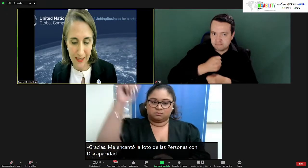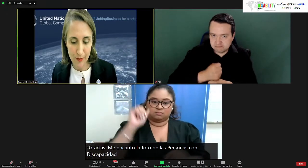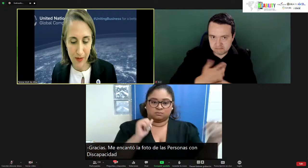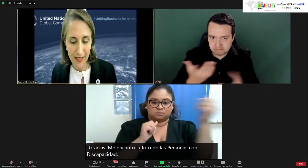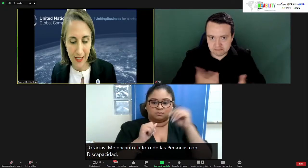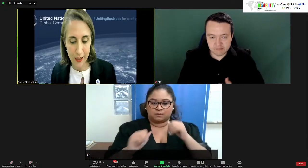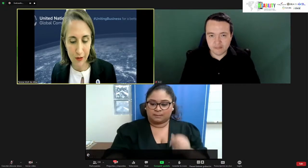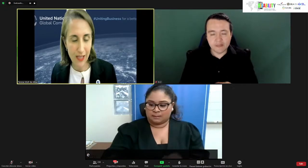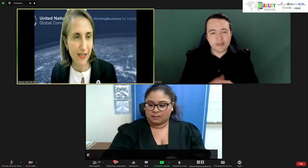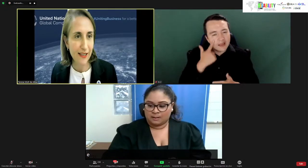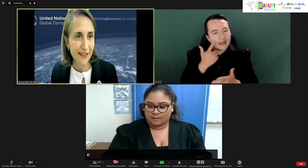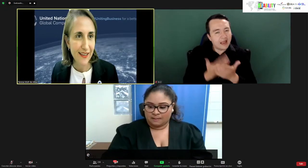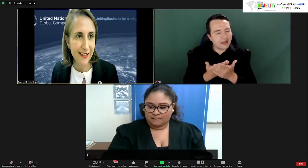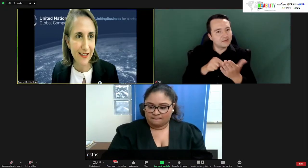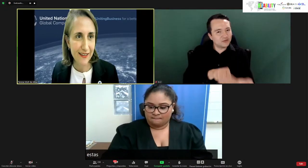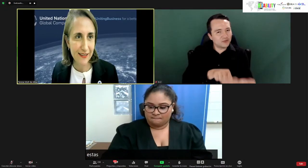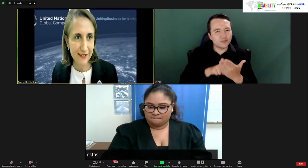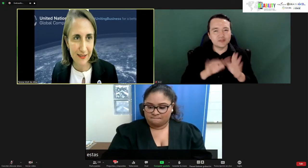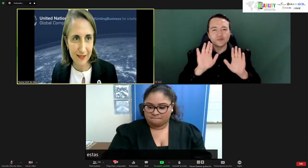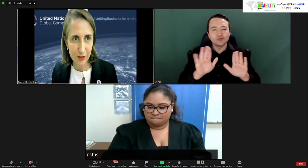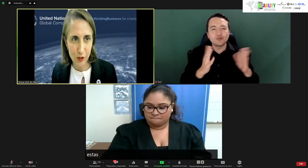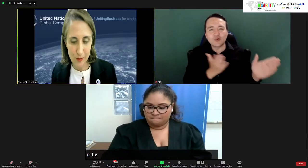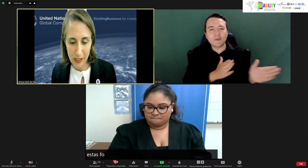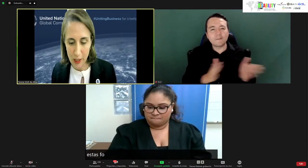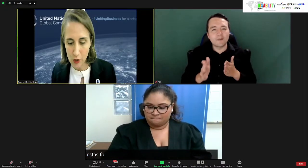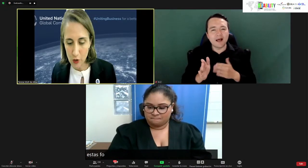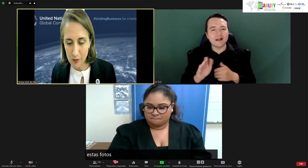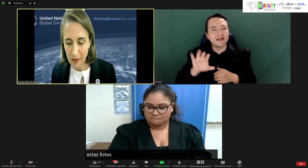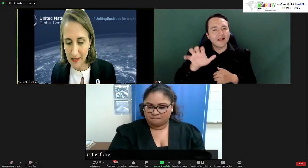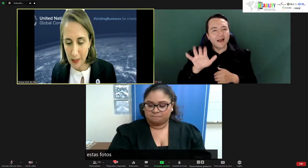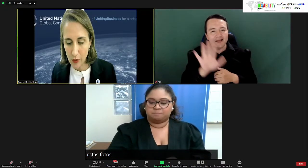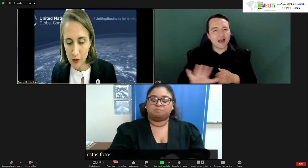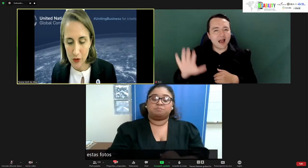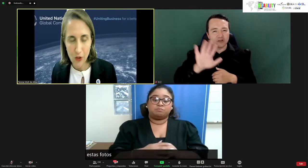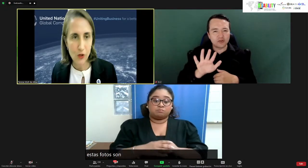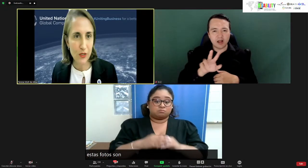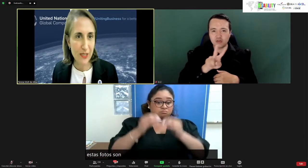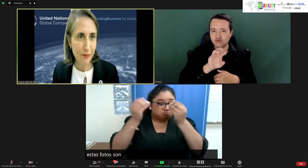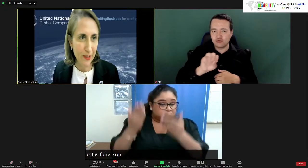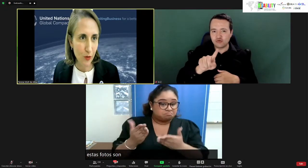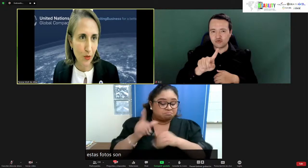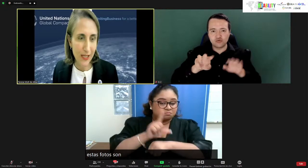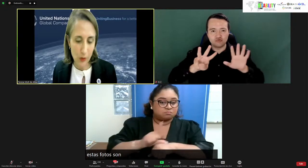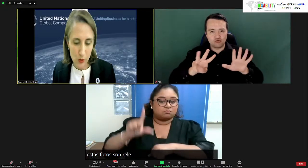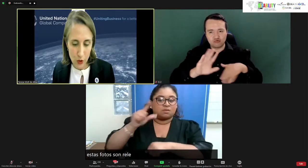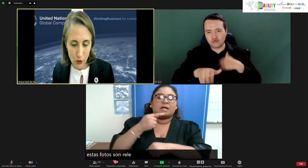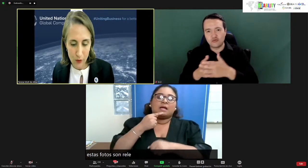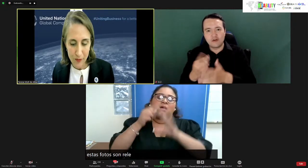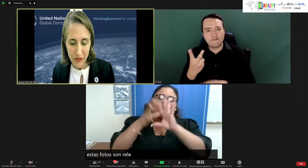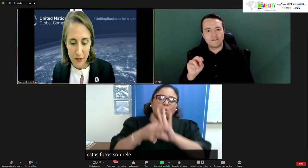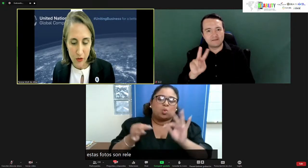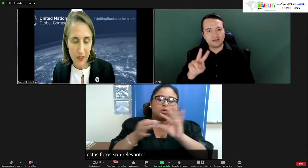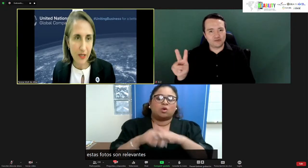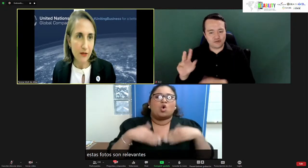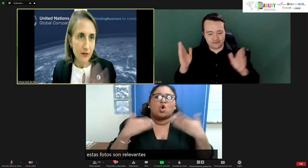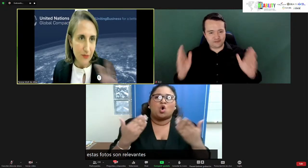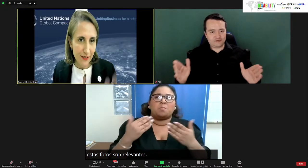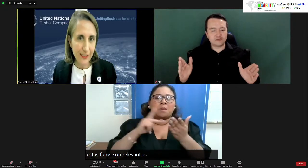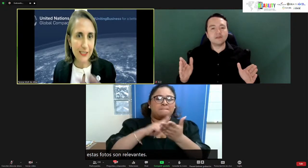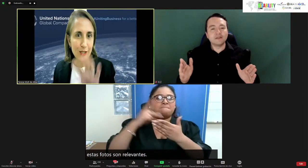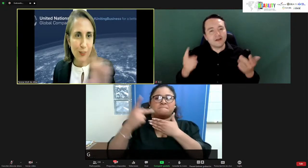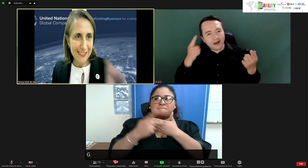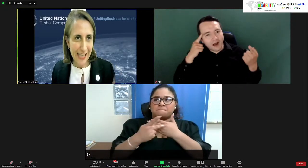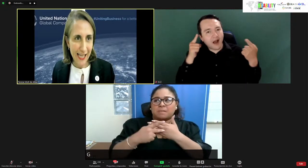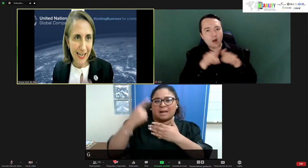and you have also talked about the national plan 2018 2022 with the pact for